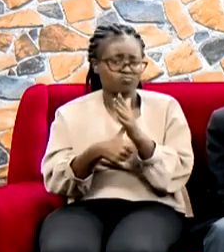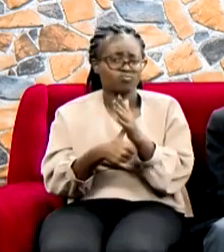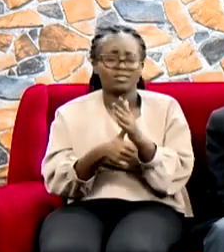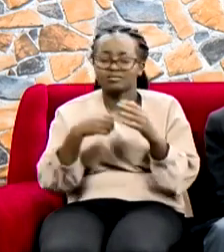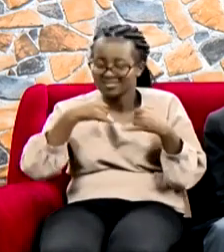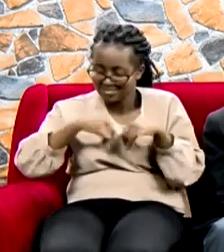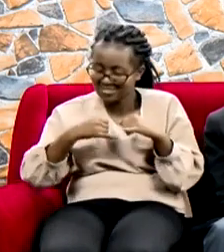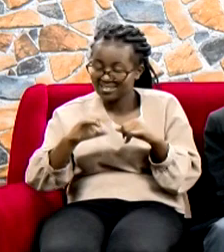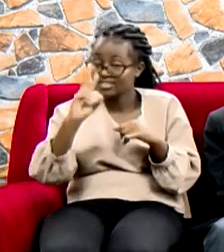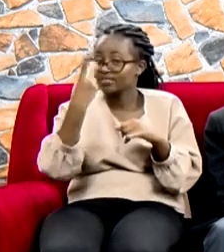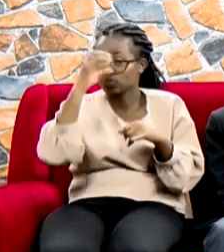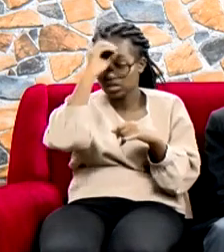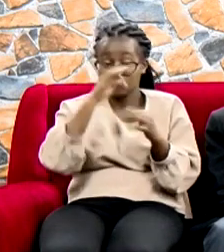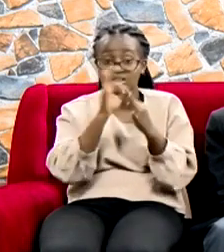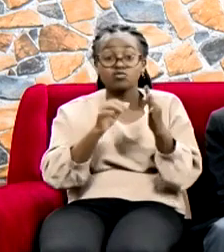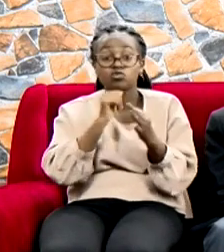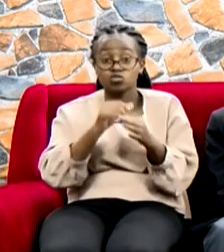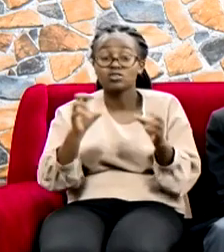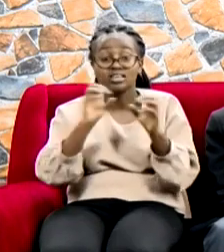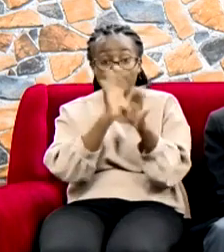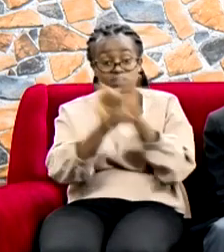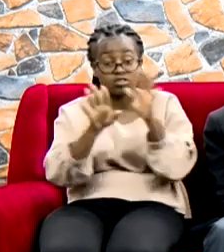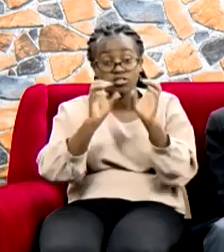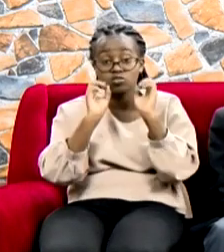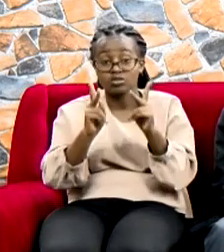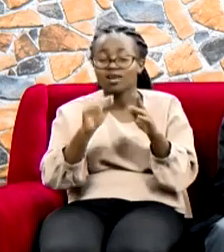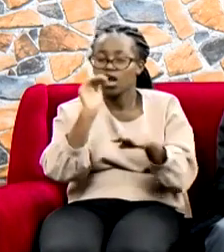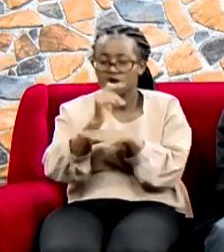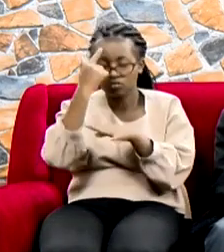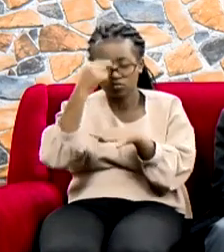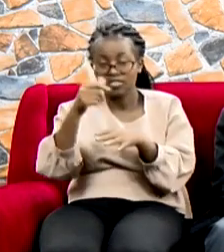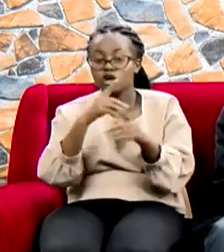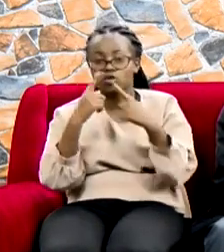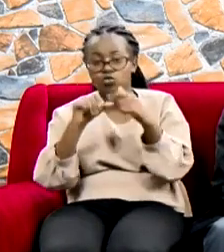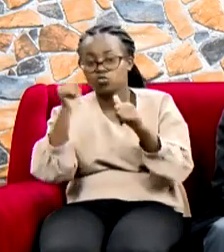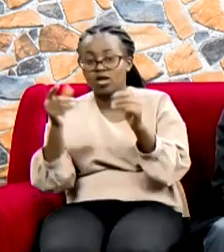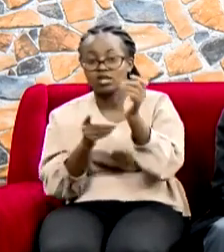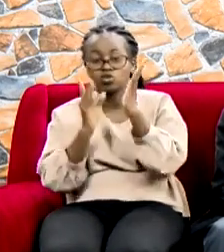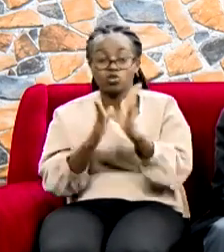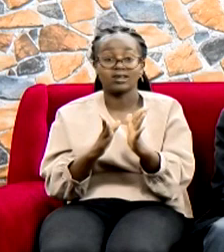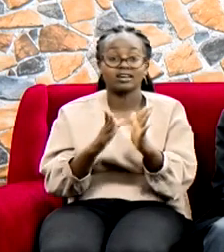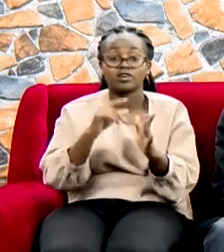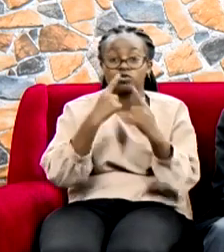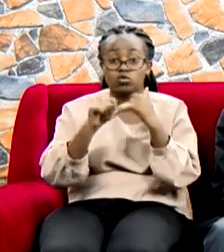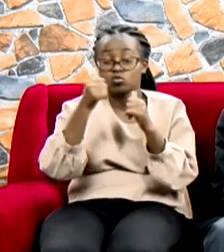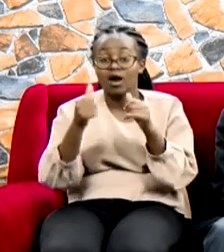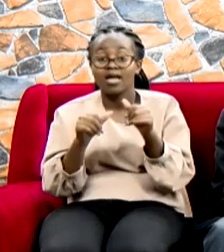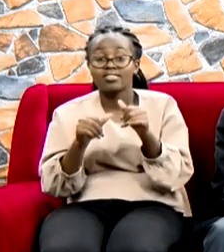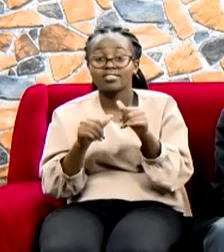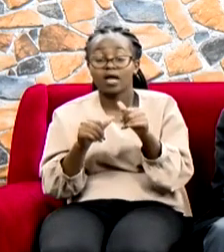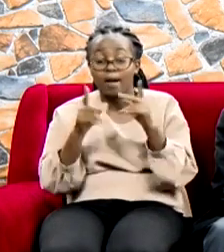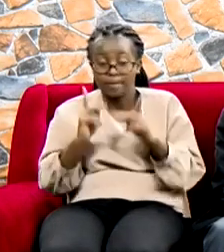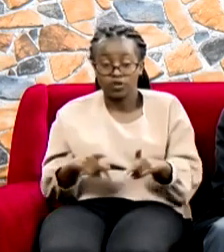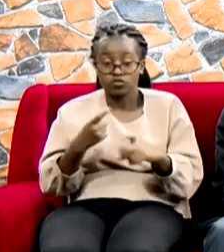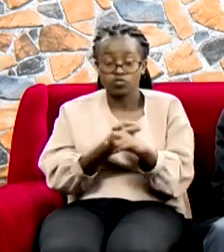opinion, even if you're told things are okay. Yeah, so 6 second opinion, talk to another doctor, talk to another person from a